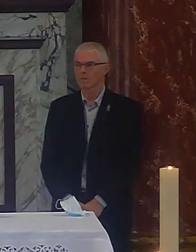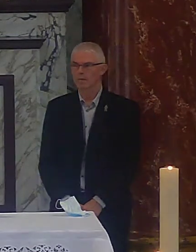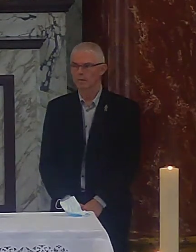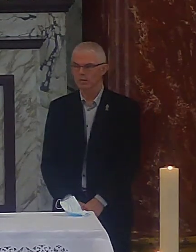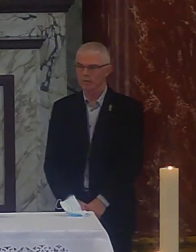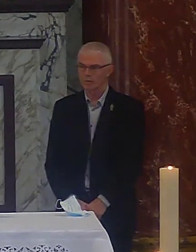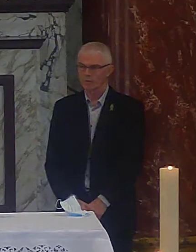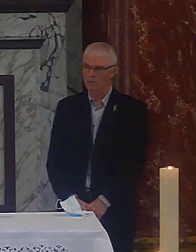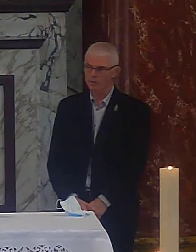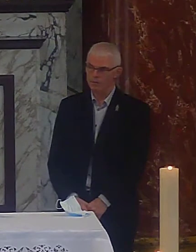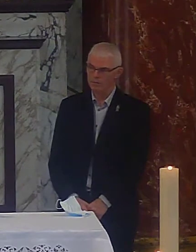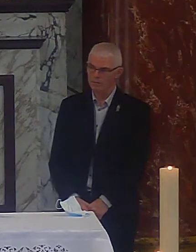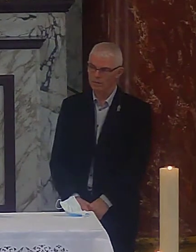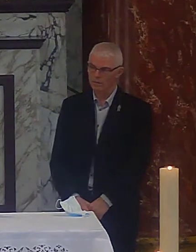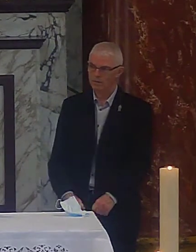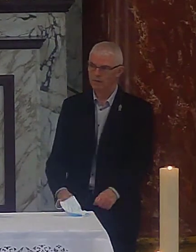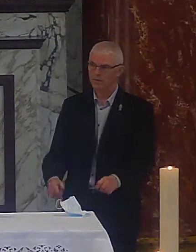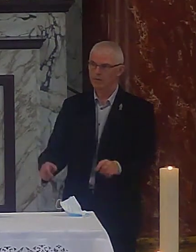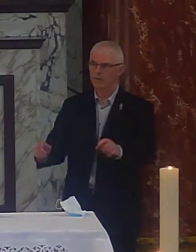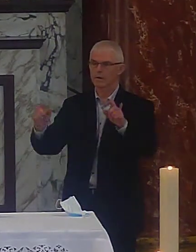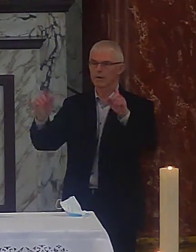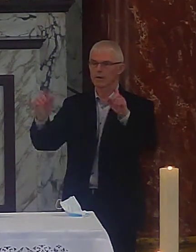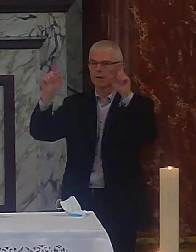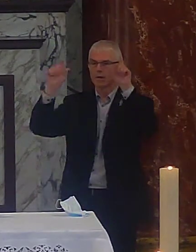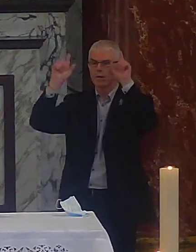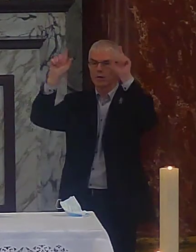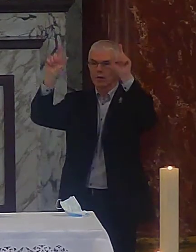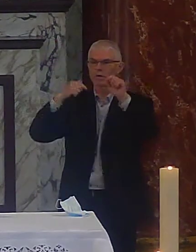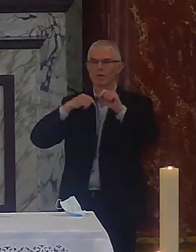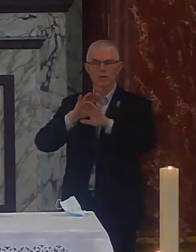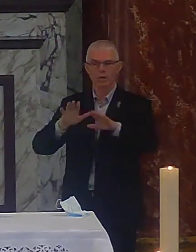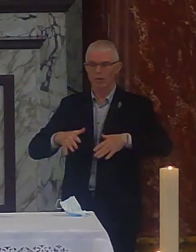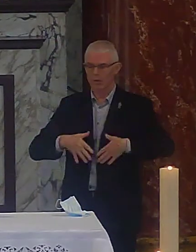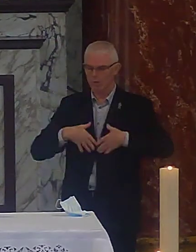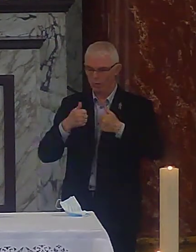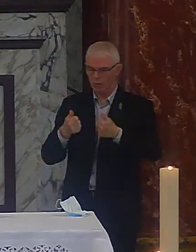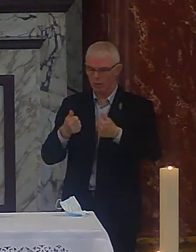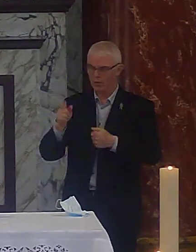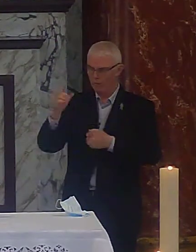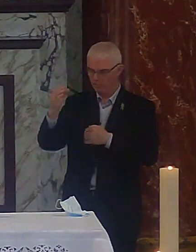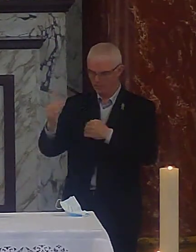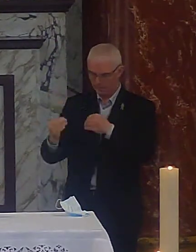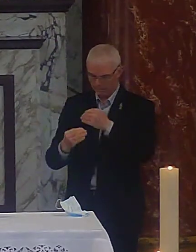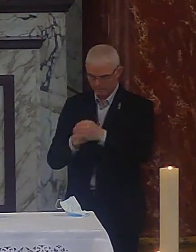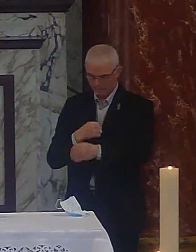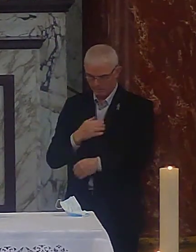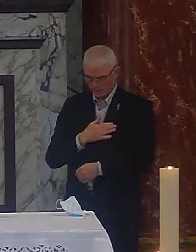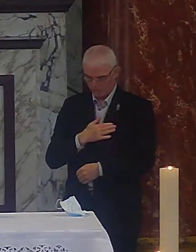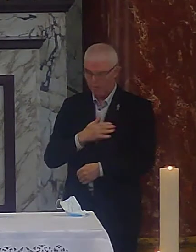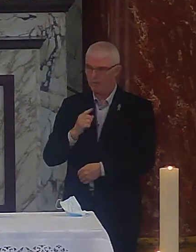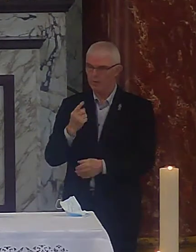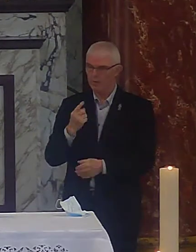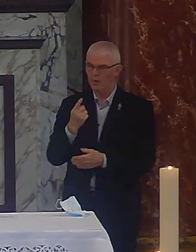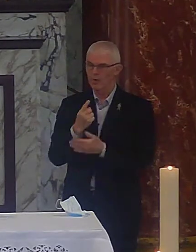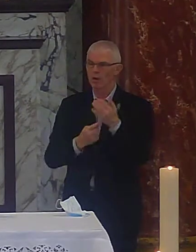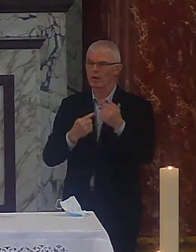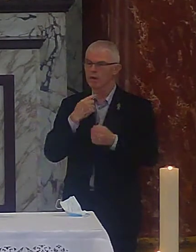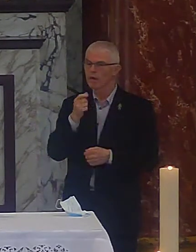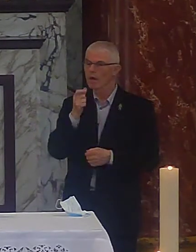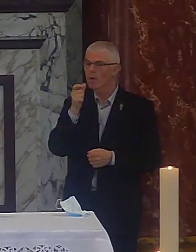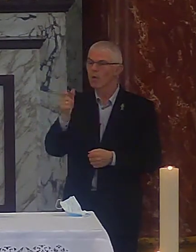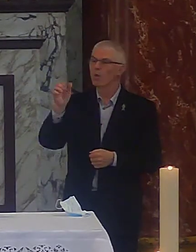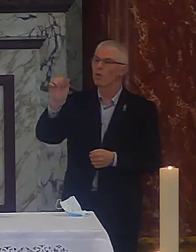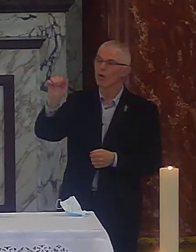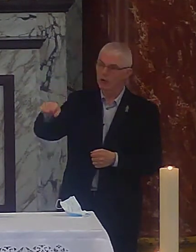those called to the supper of the Lamb. Lord, I am not worthy that you should enter under my